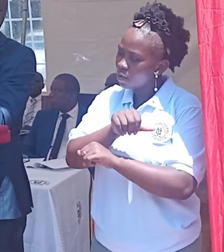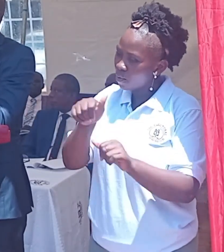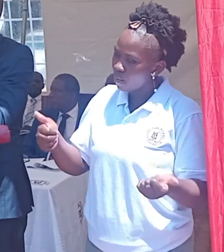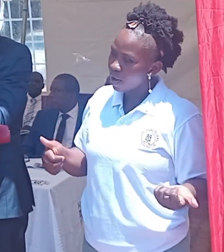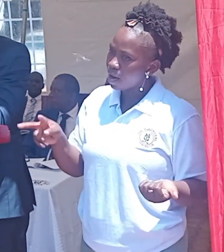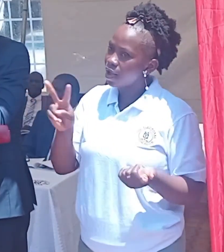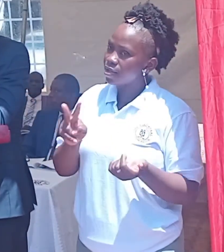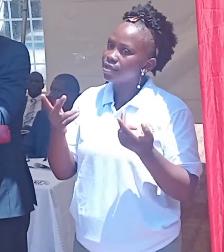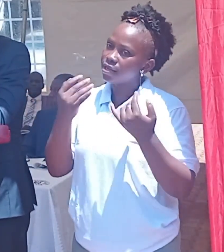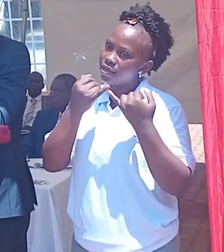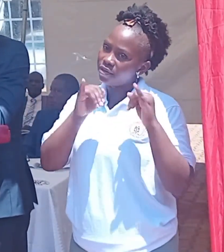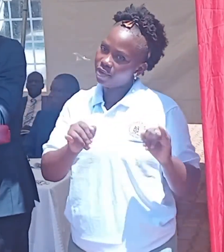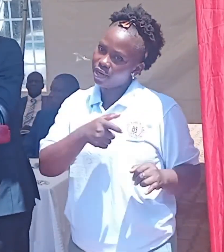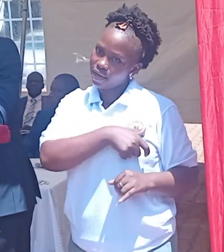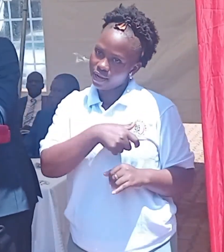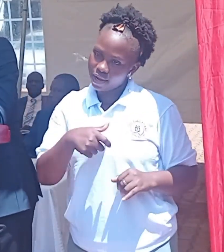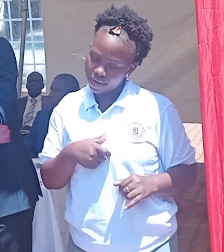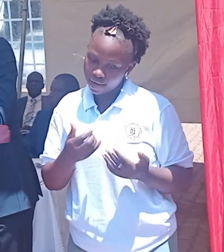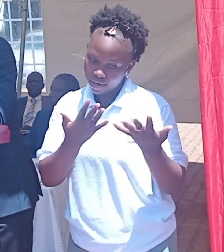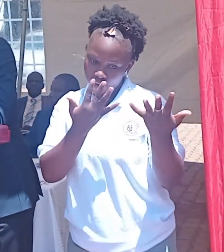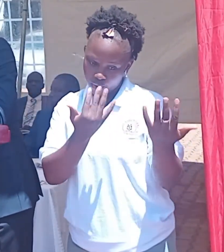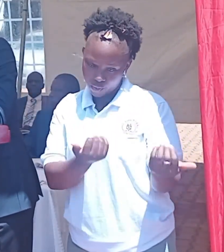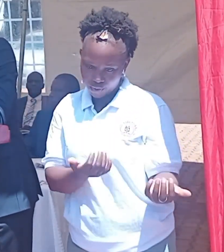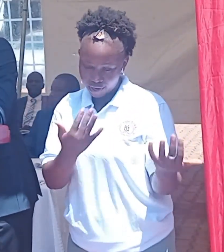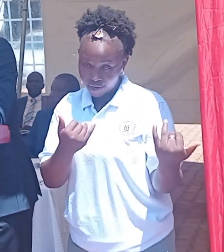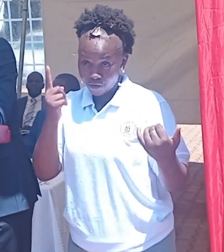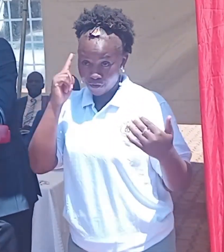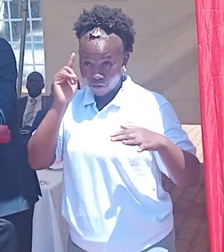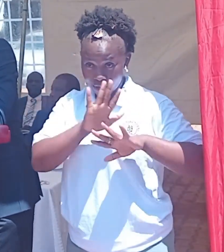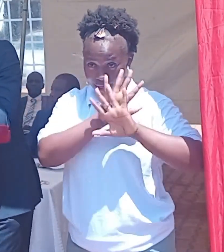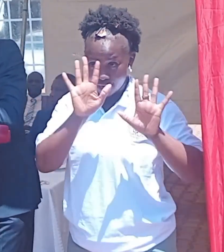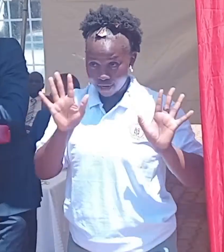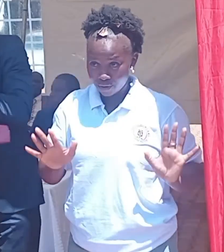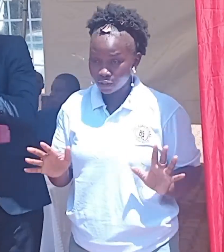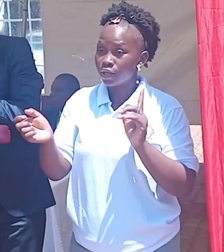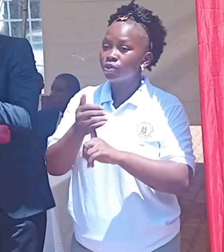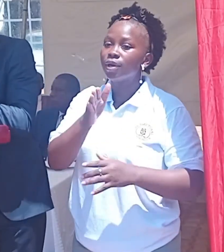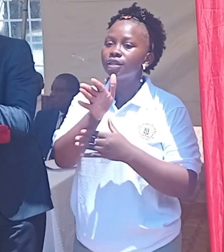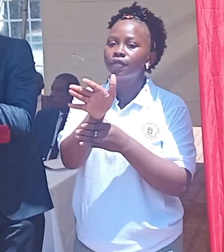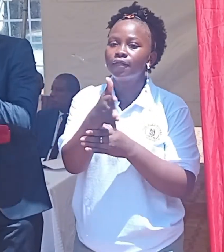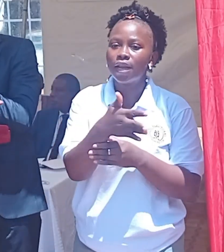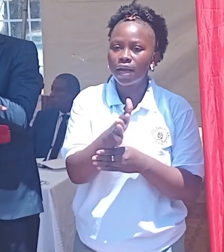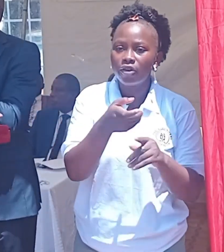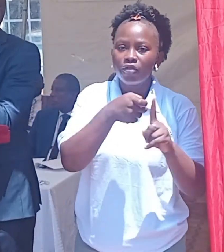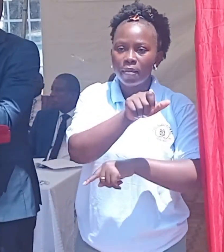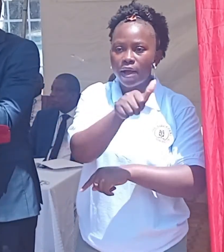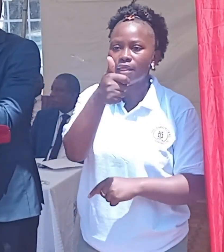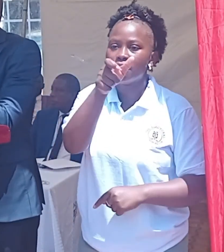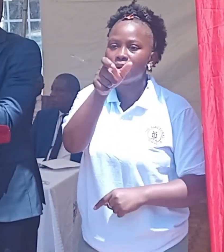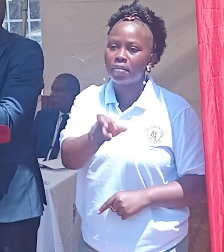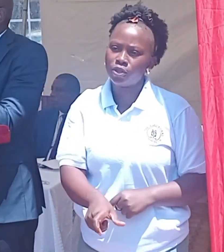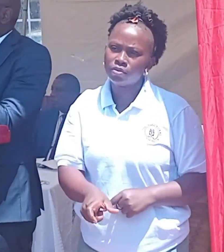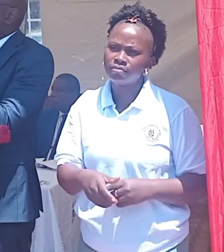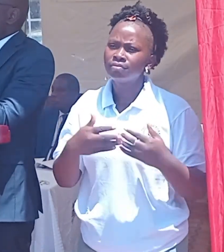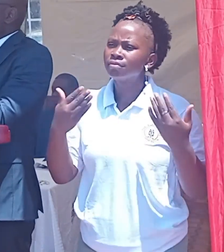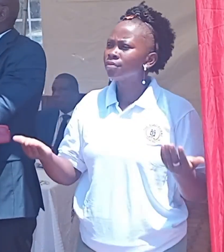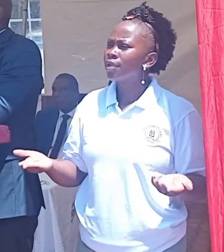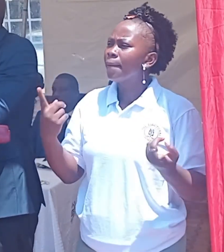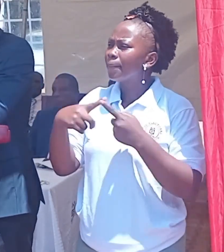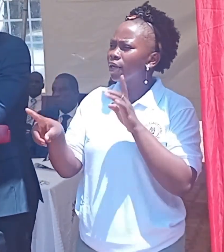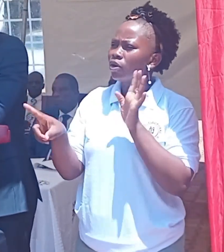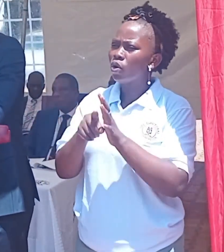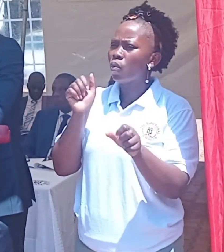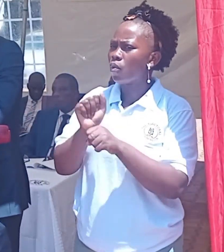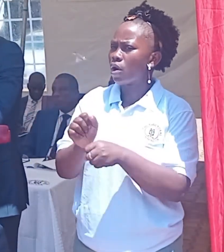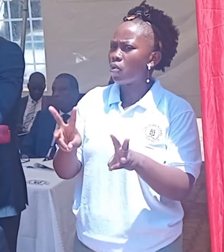an independent candidate waiting for clearance to get the flag from the other person. But the law does not work